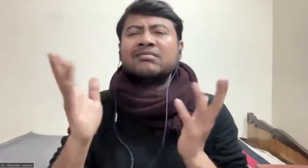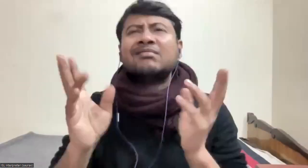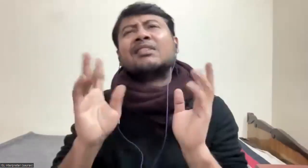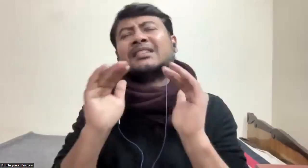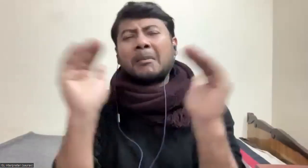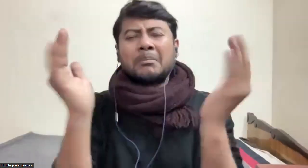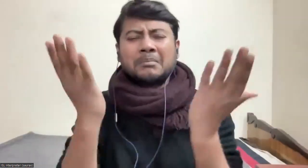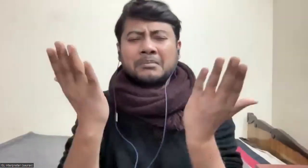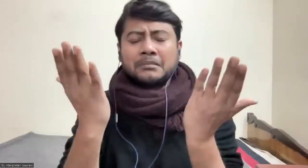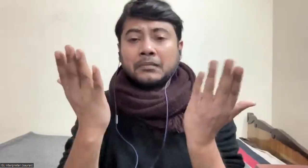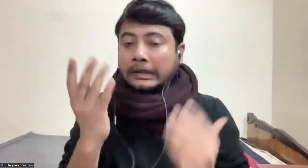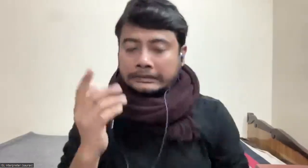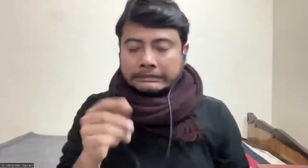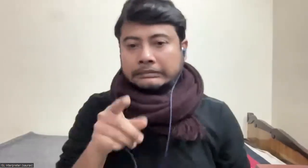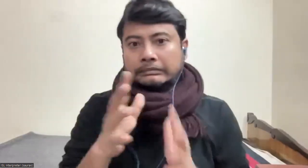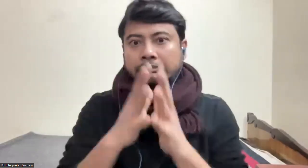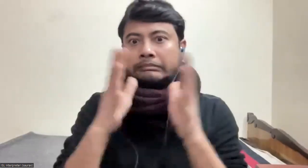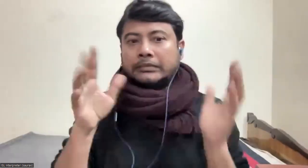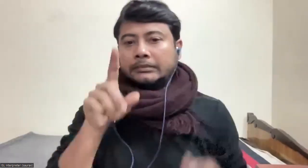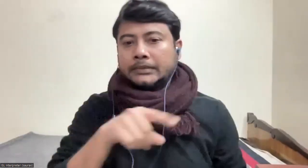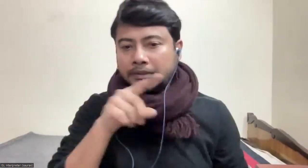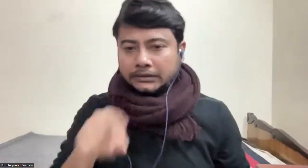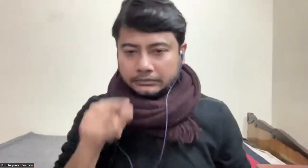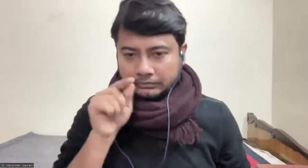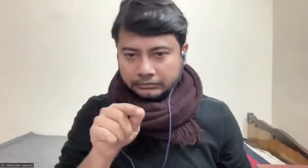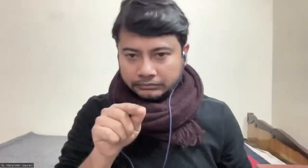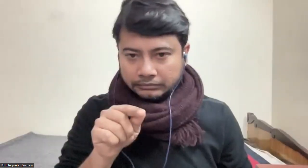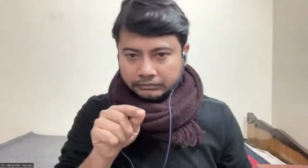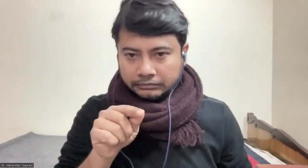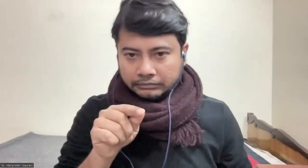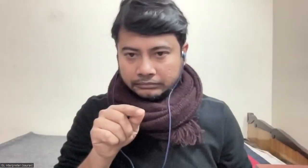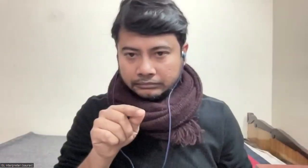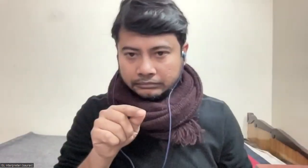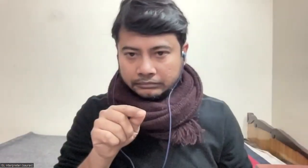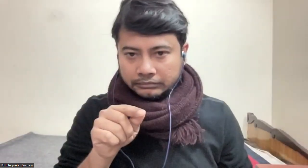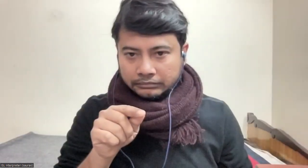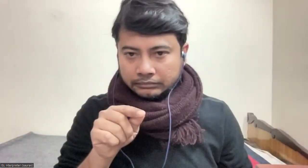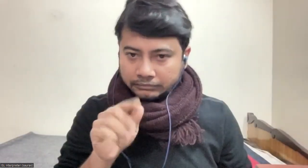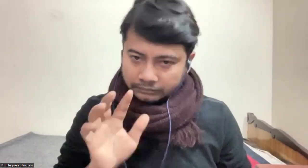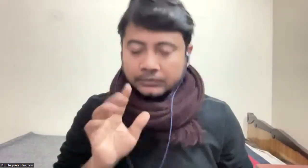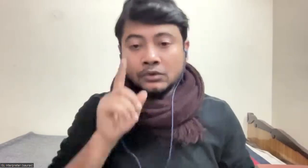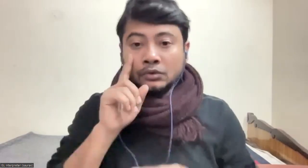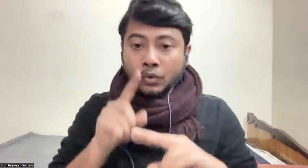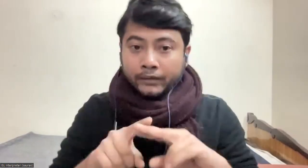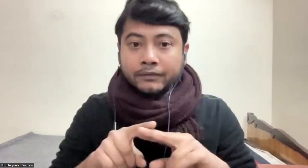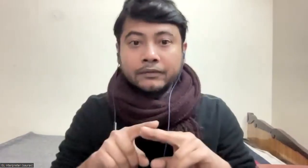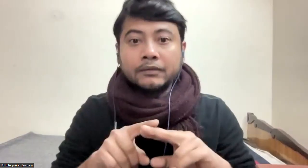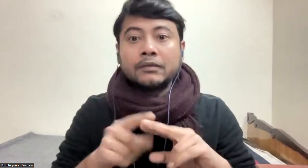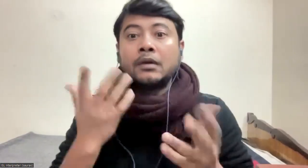offense. That is a big mistake that we are doing. So at the same time, what we should do,